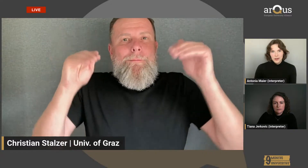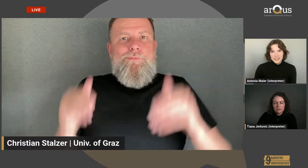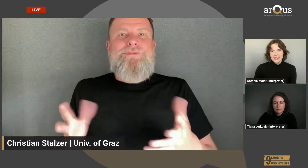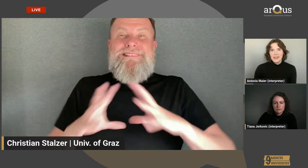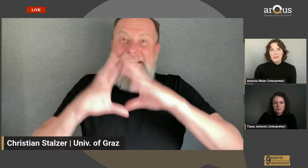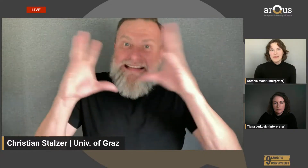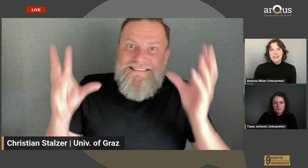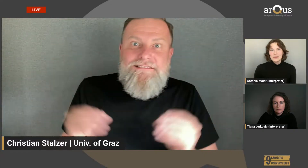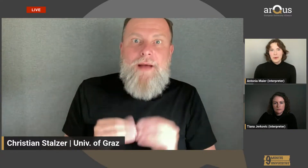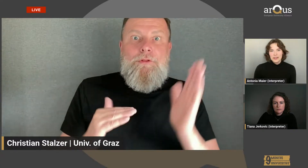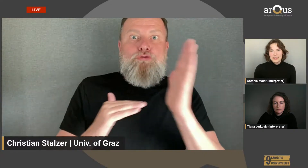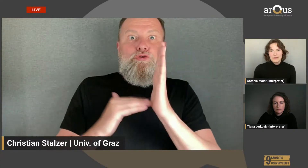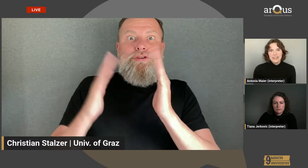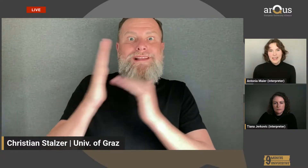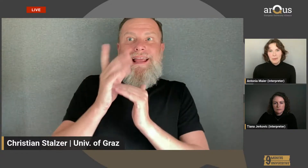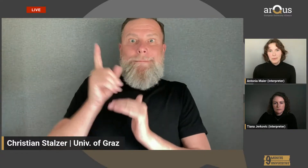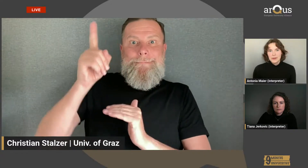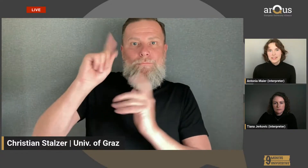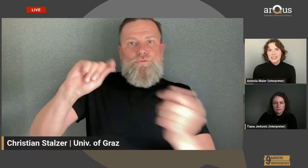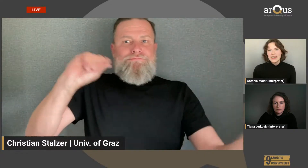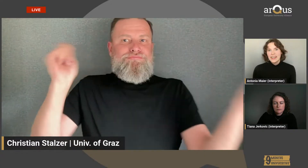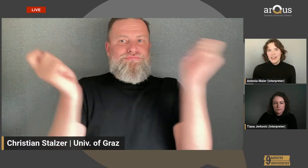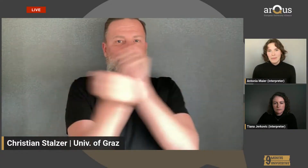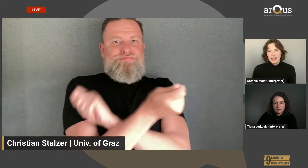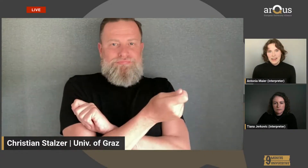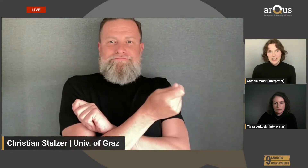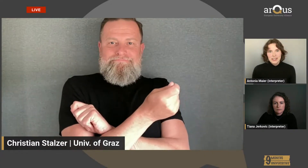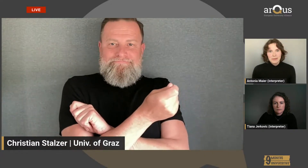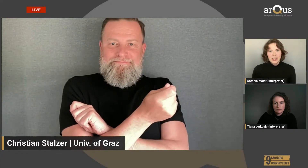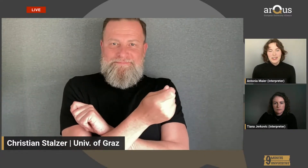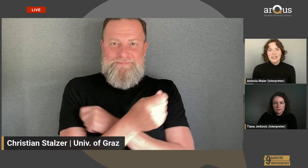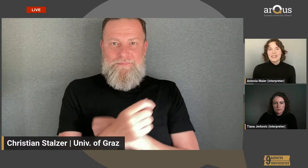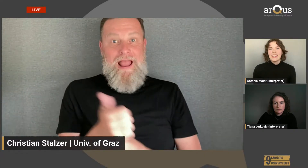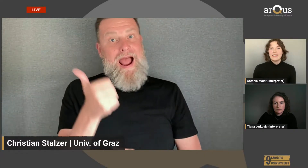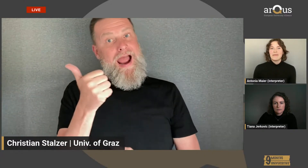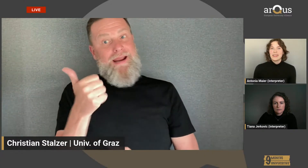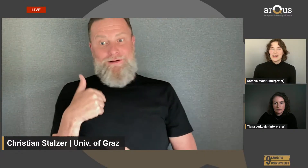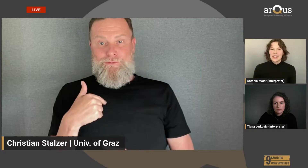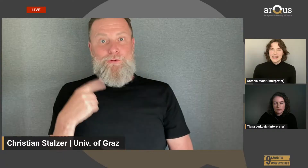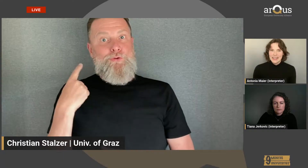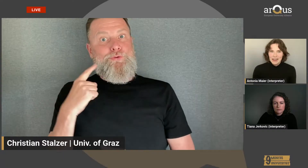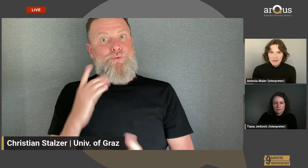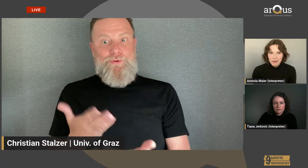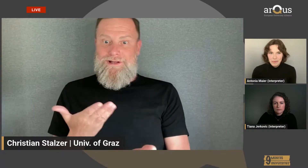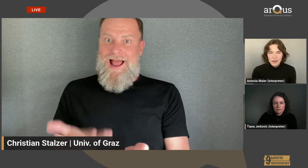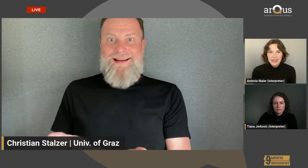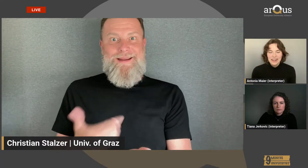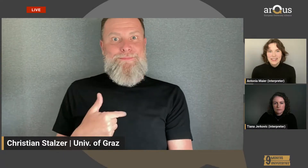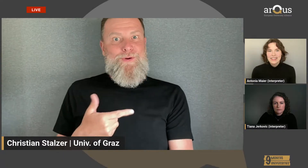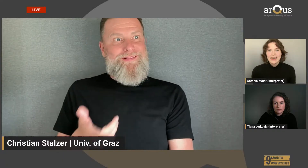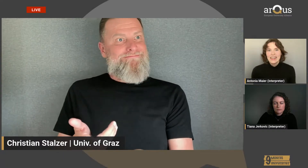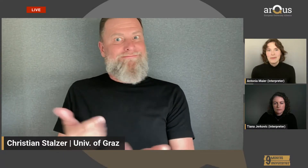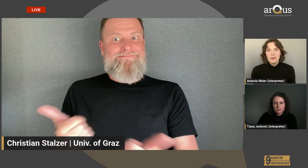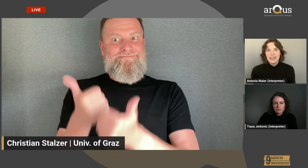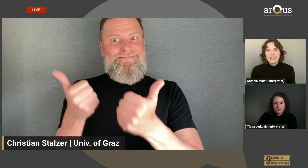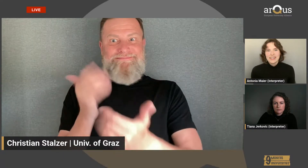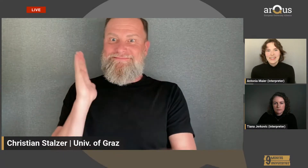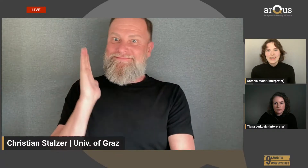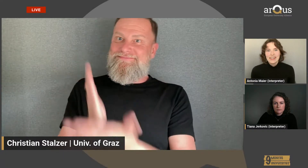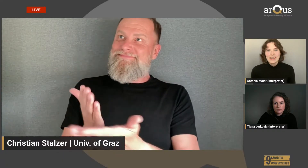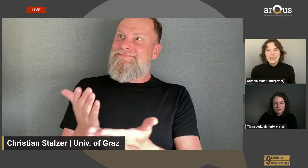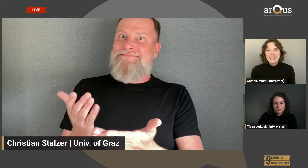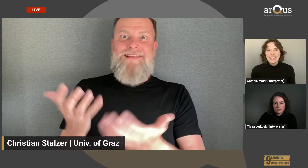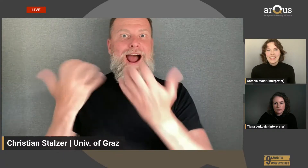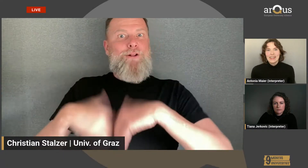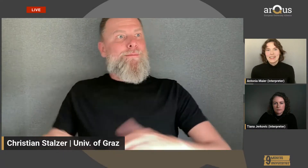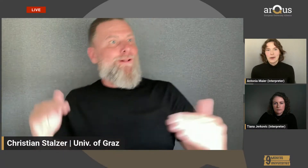Of course, these positive examples that I just mentioned, they're not enough, because we